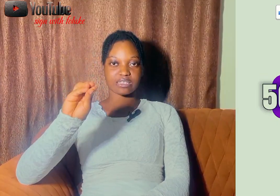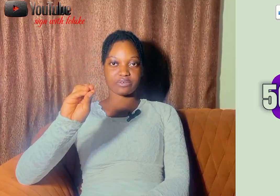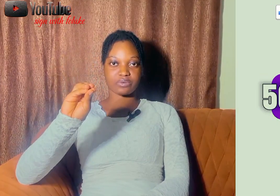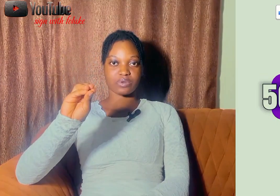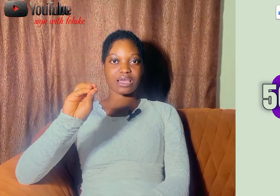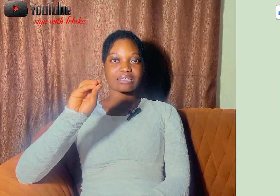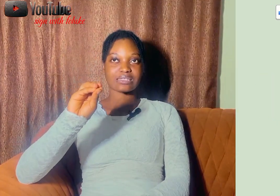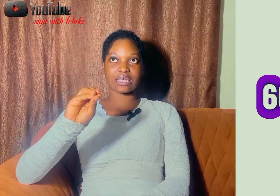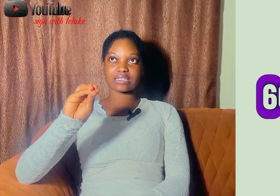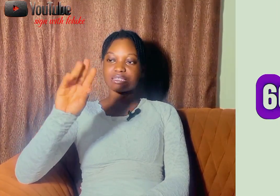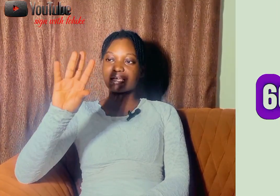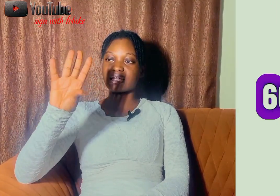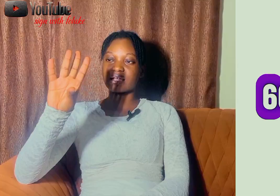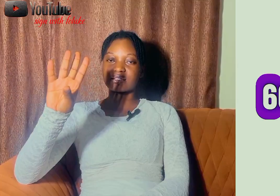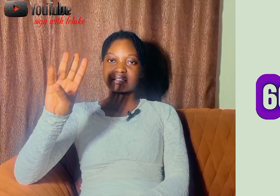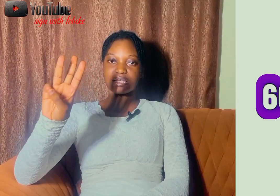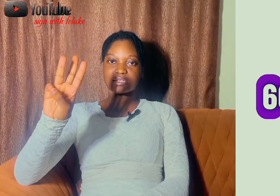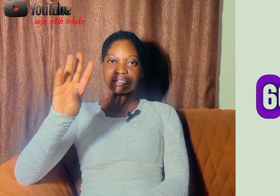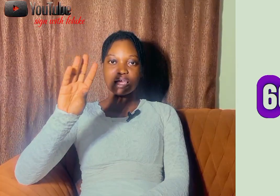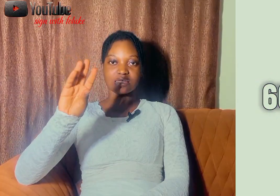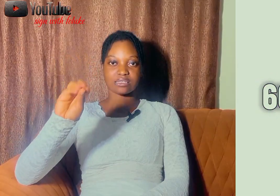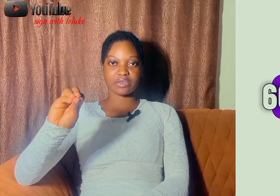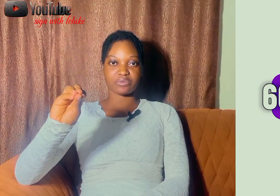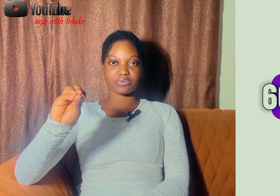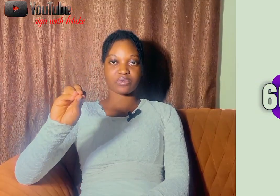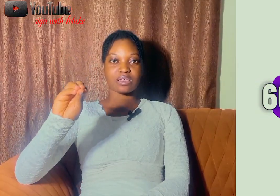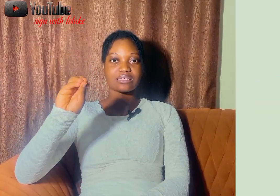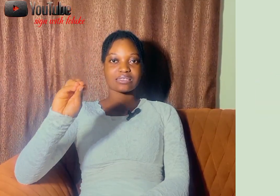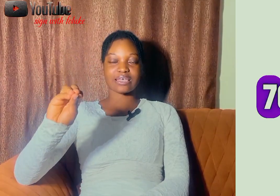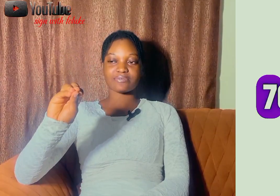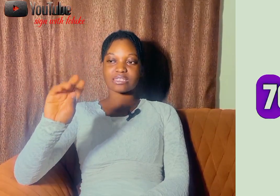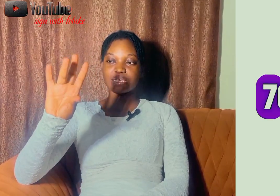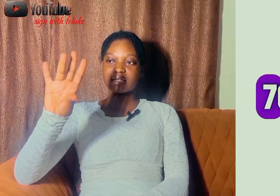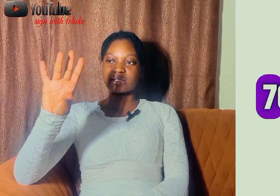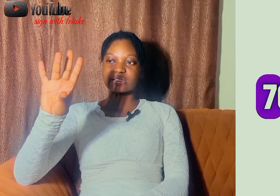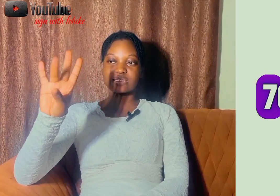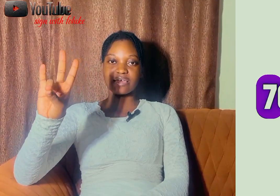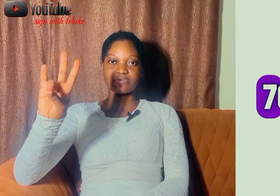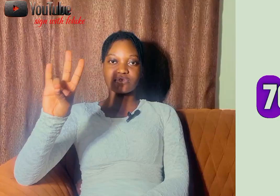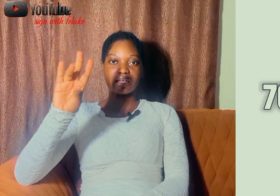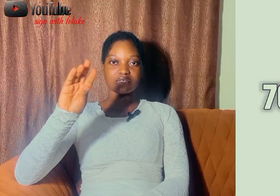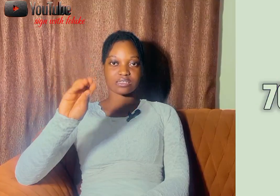50, 60, 60, 70,